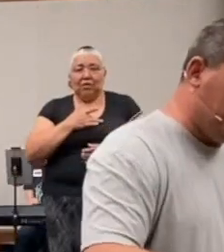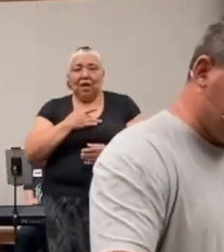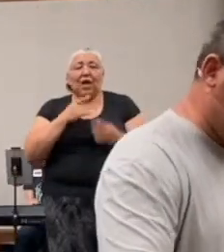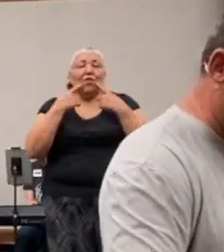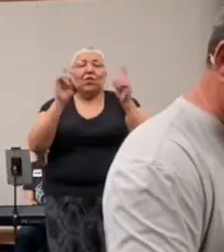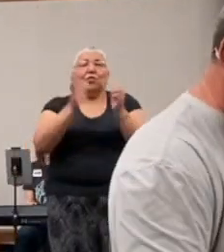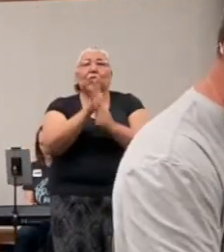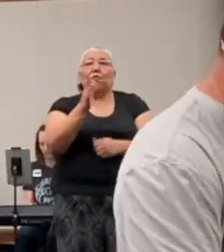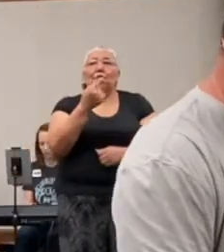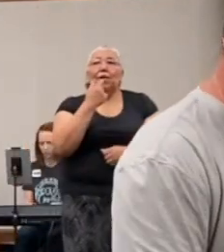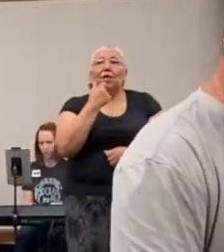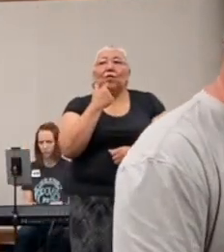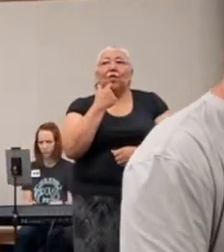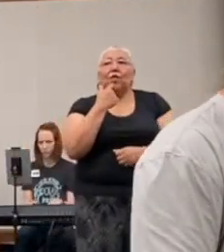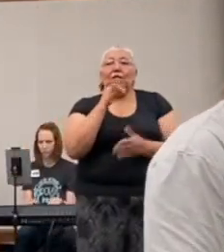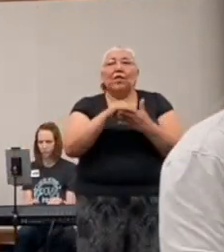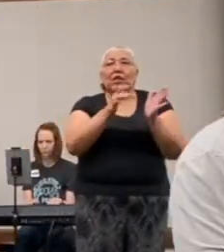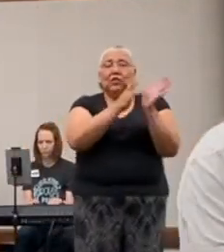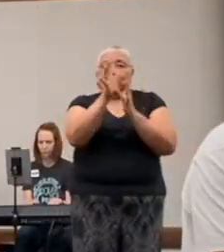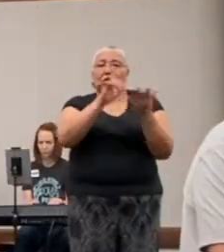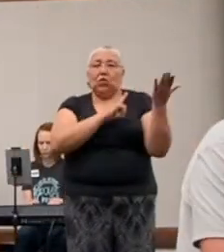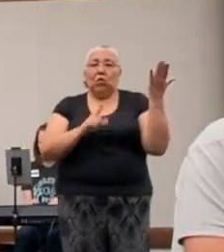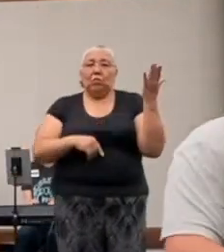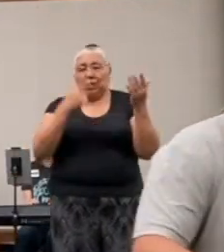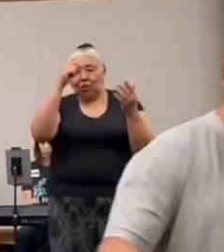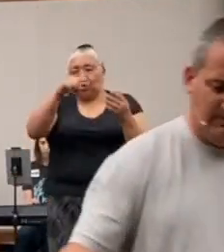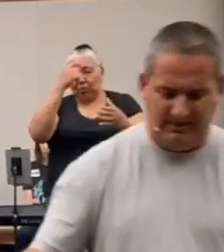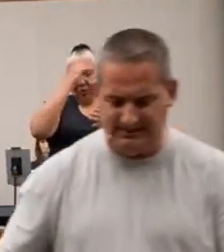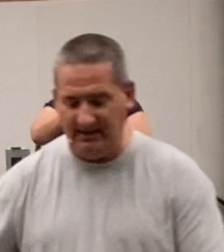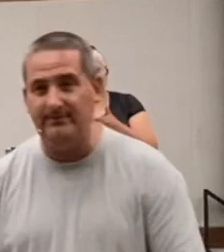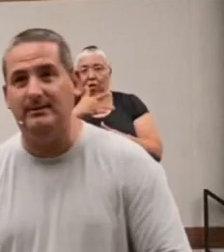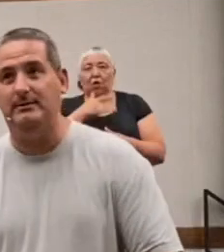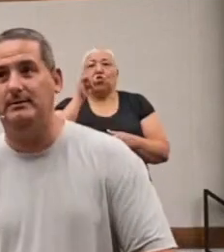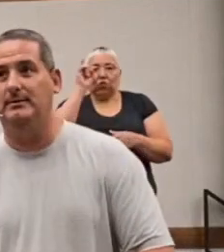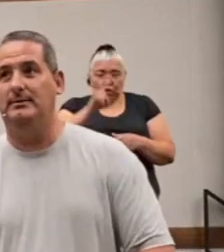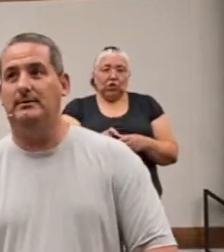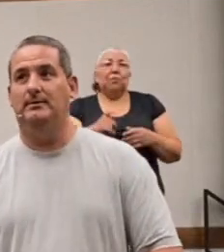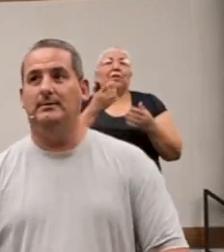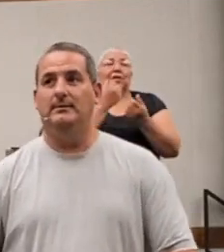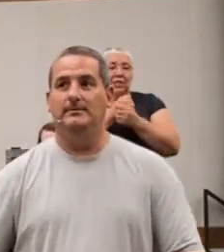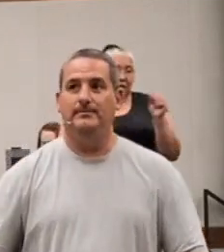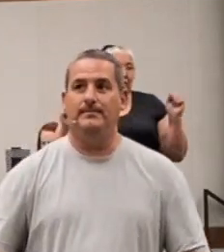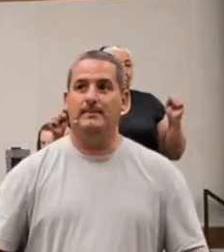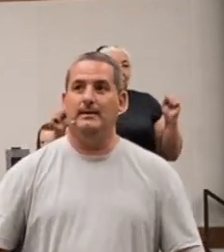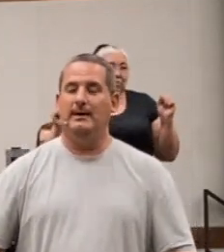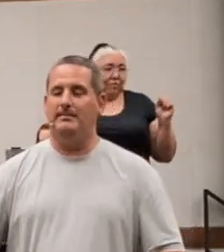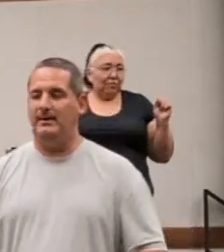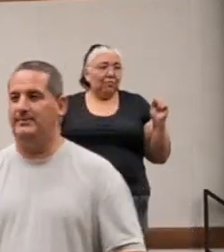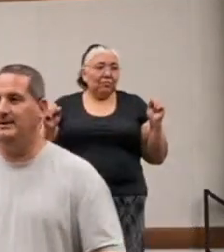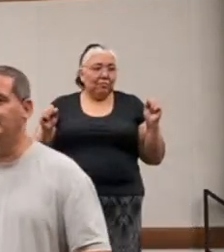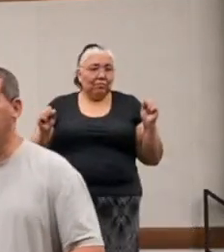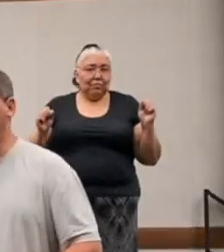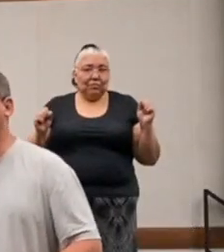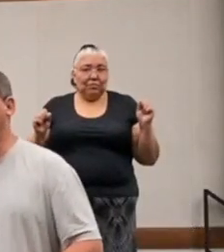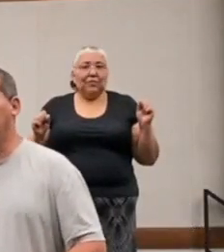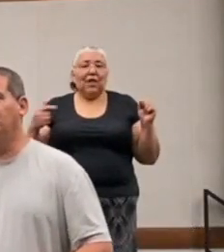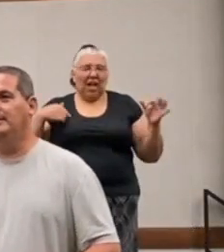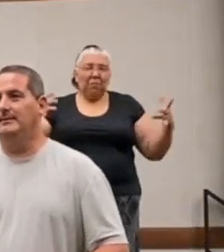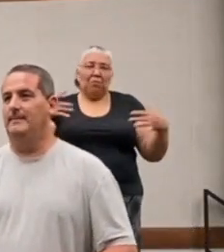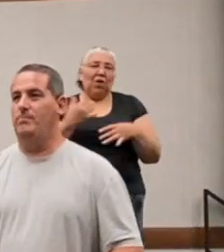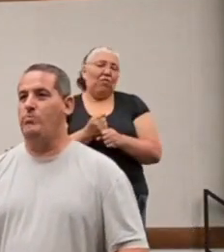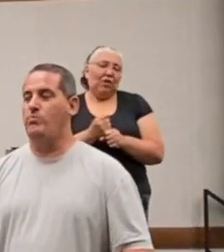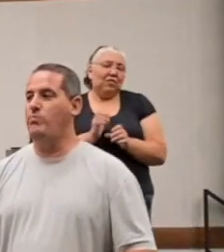confess with your mouth that Jesus is Lord, and because you believe in your heart, you shall be saved. I paraphrase it.